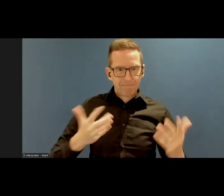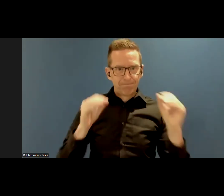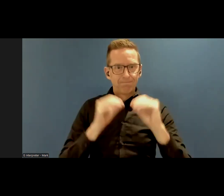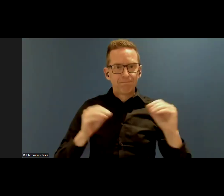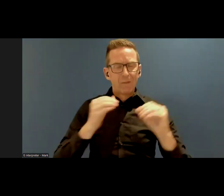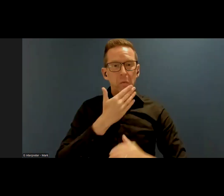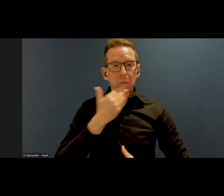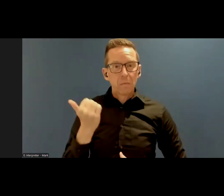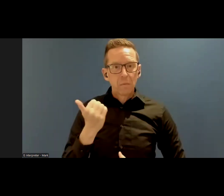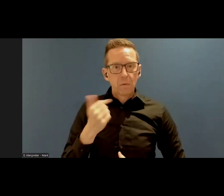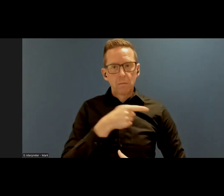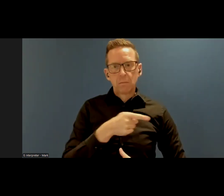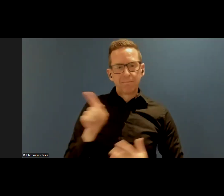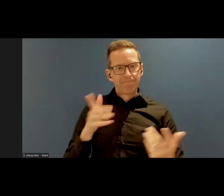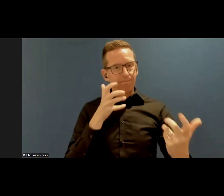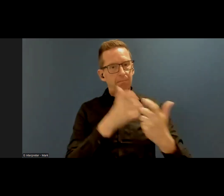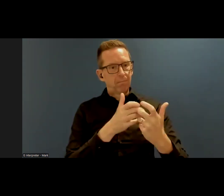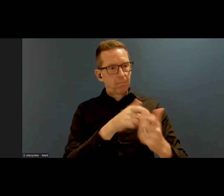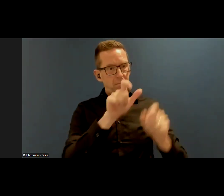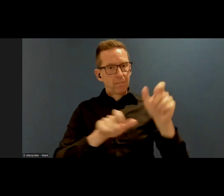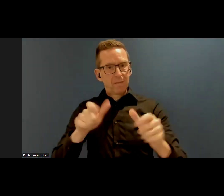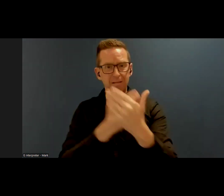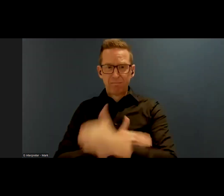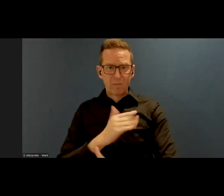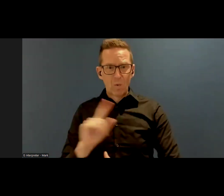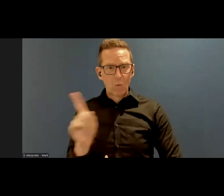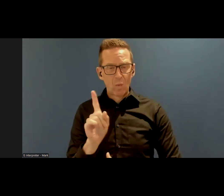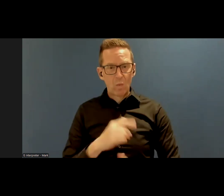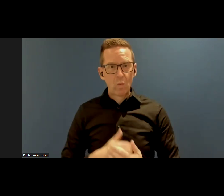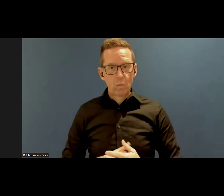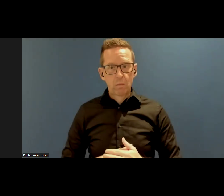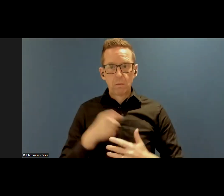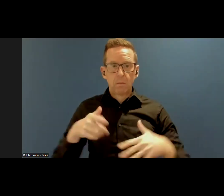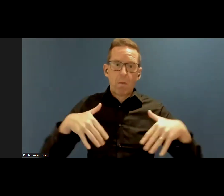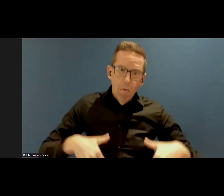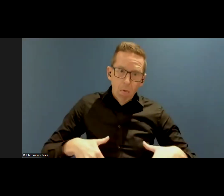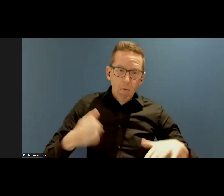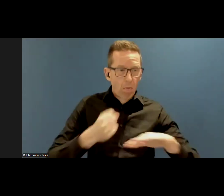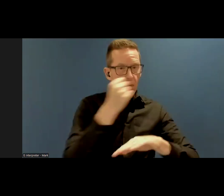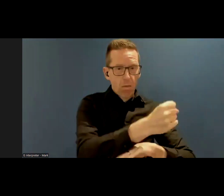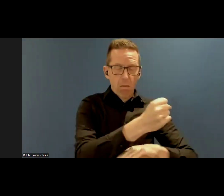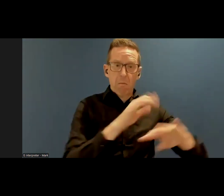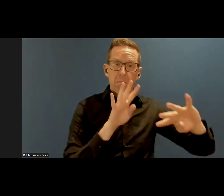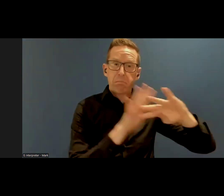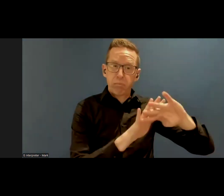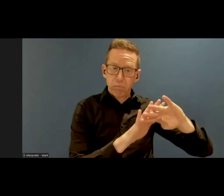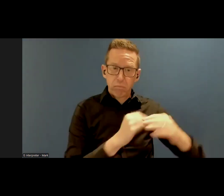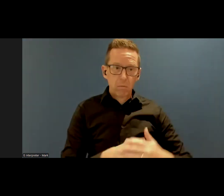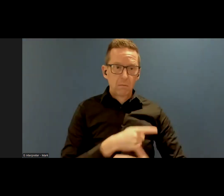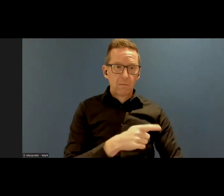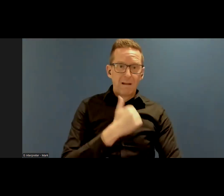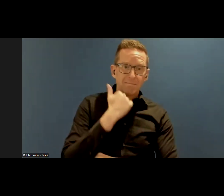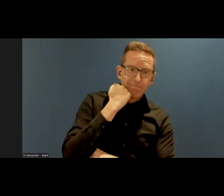to trials. So they are incarcerated in some penal institutions, waiting for the